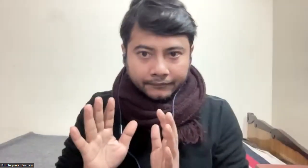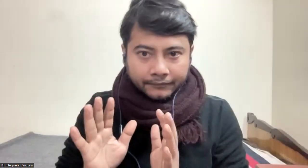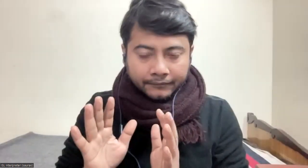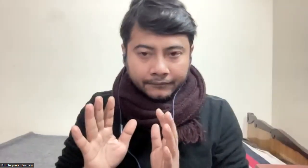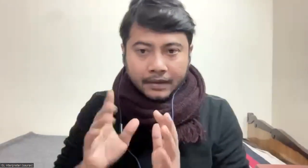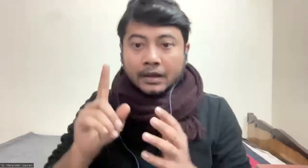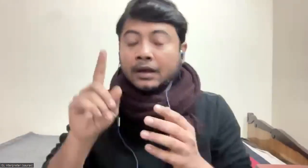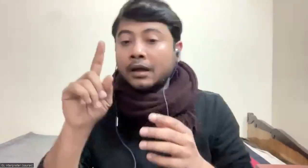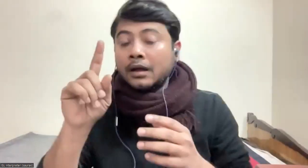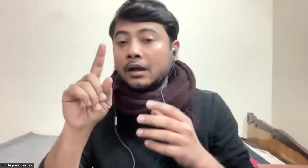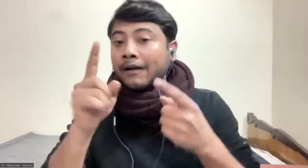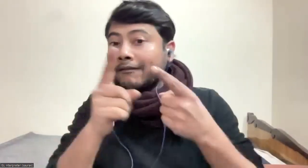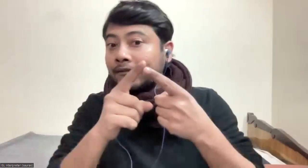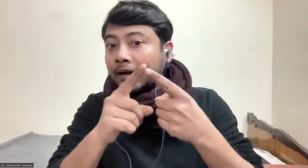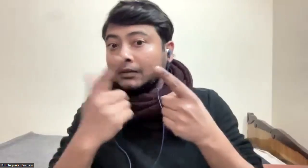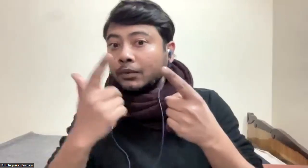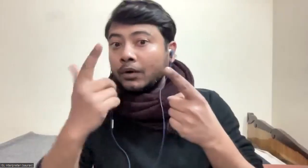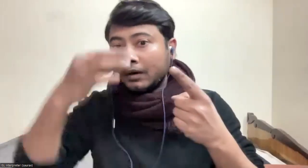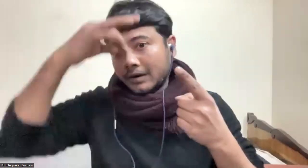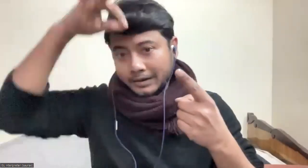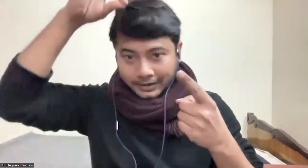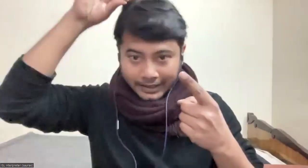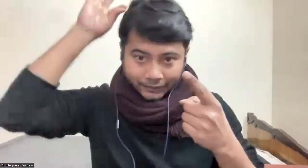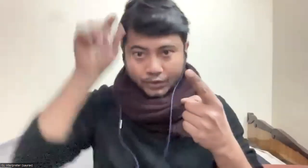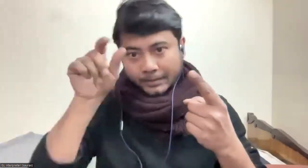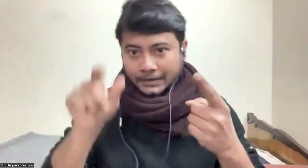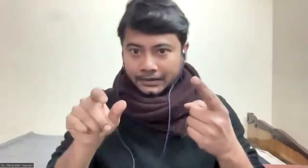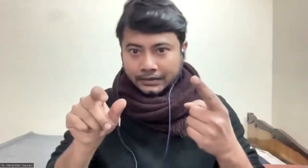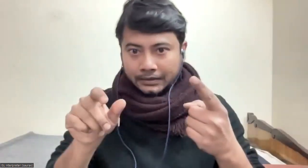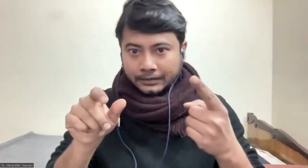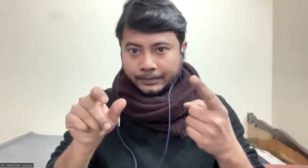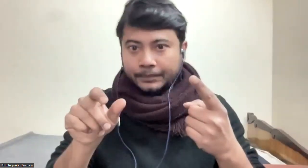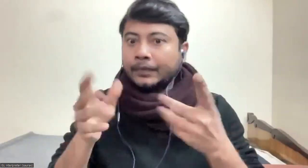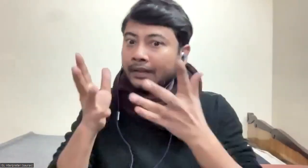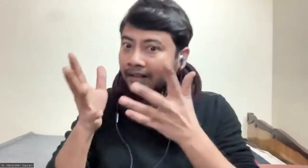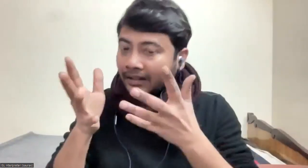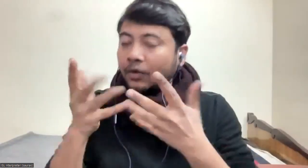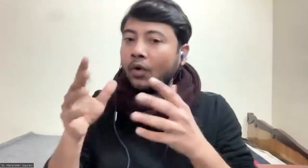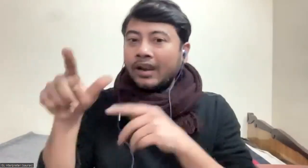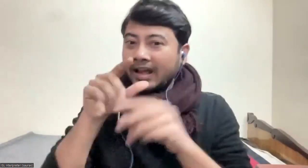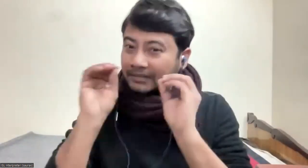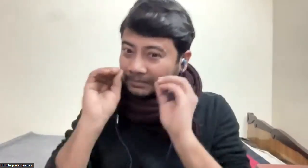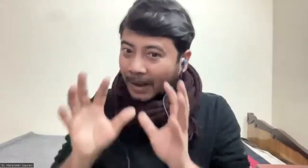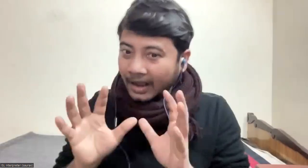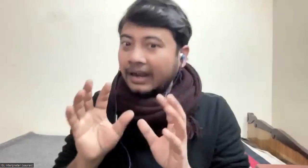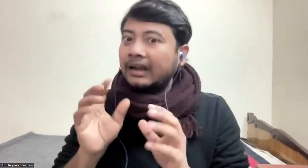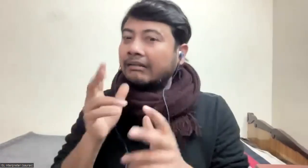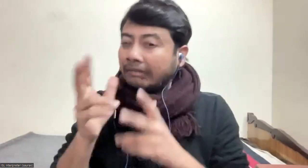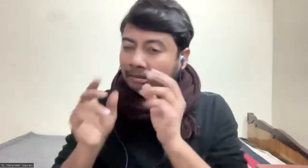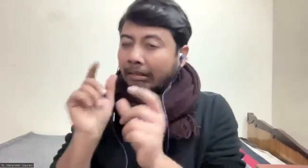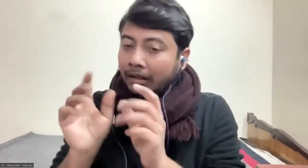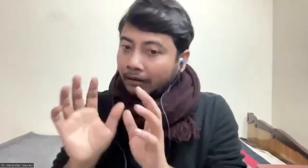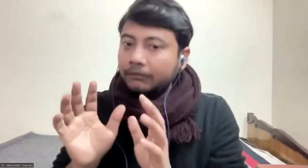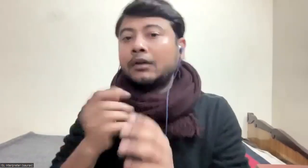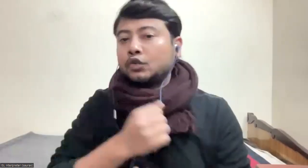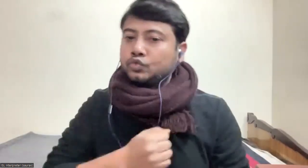devotee of the Lord. And so we have to go to that person and seek forgiveness. Similarly, in point number 3 also, if we